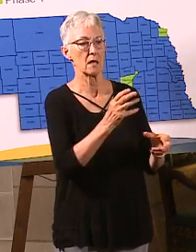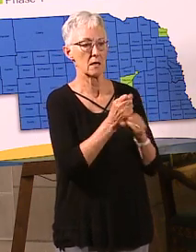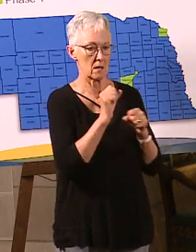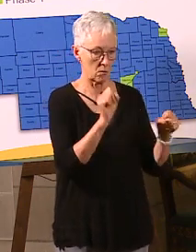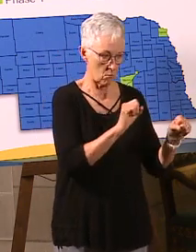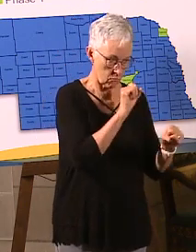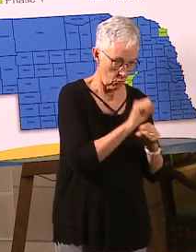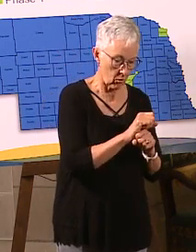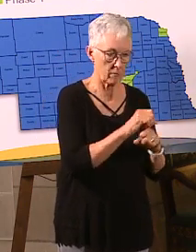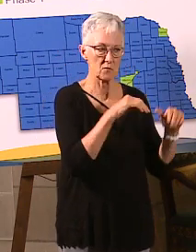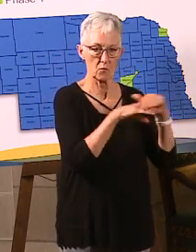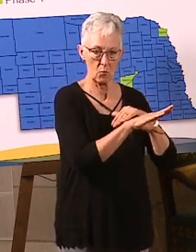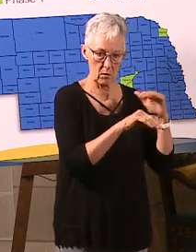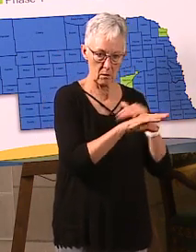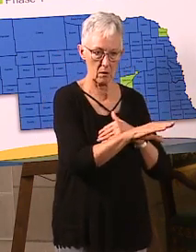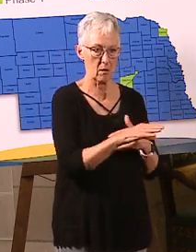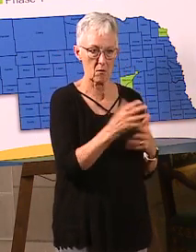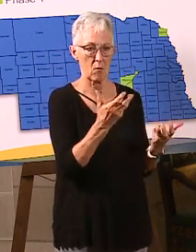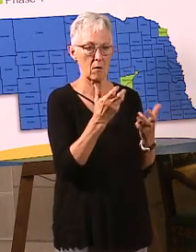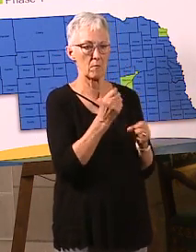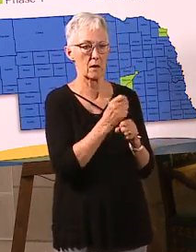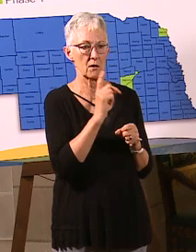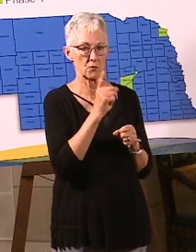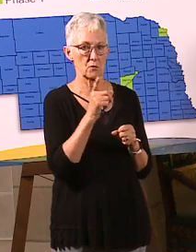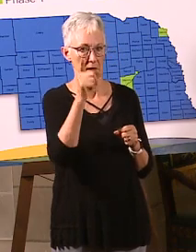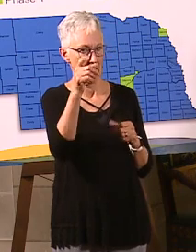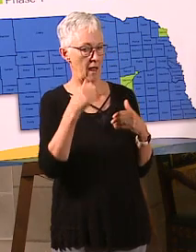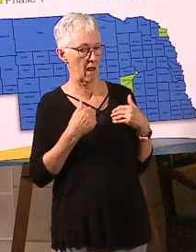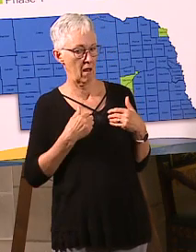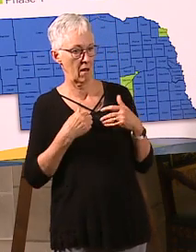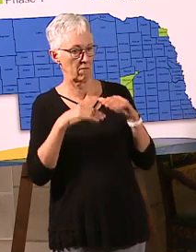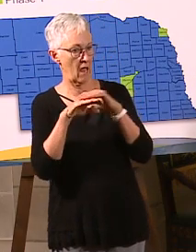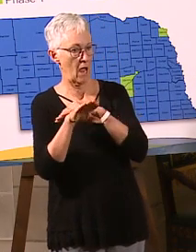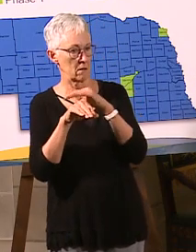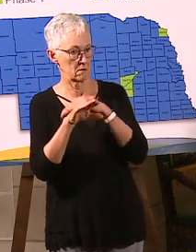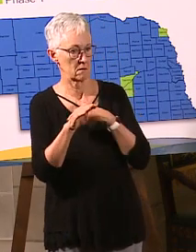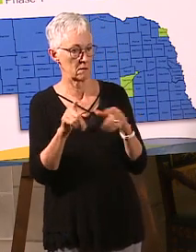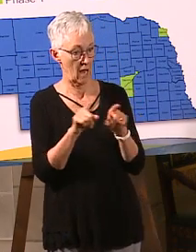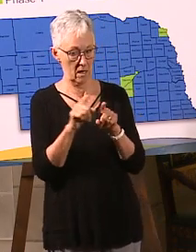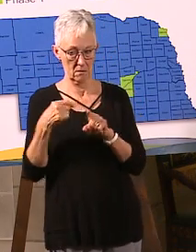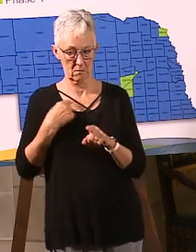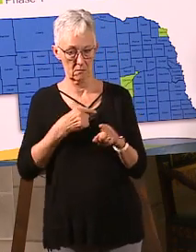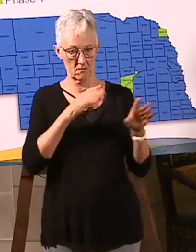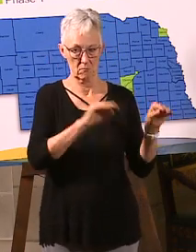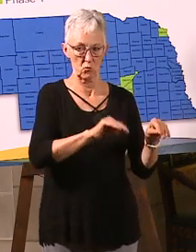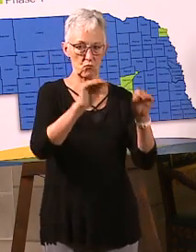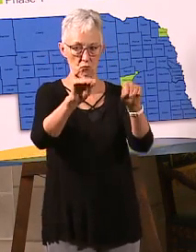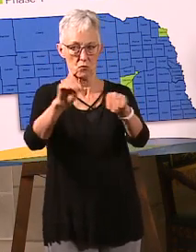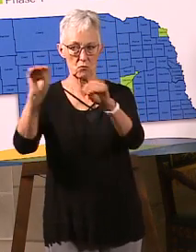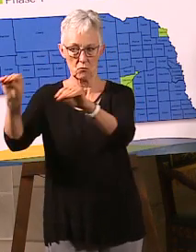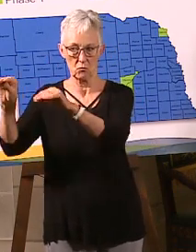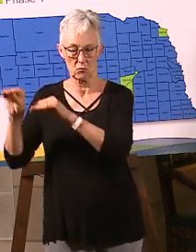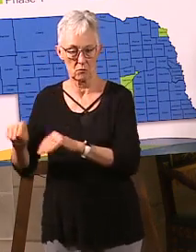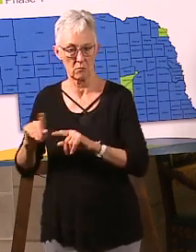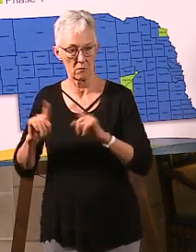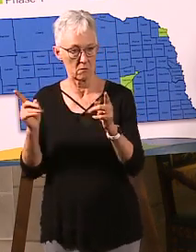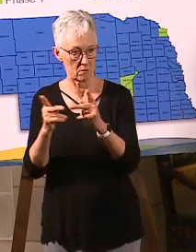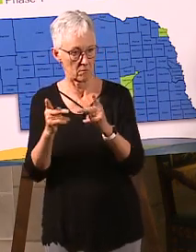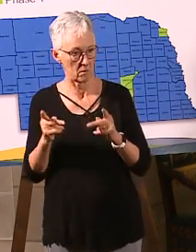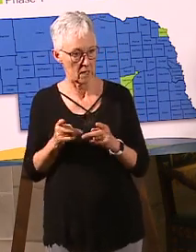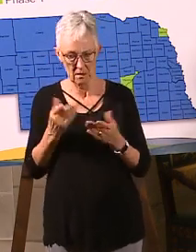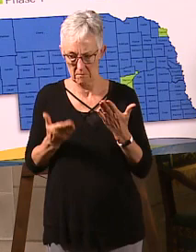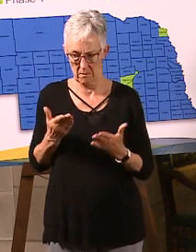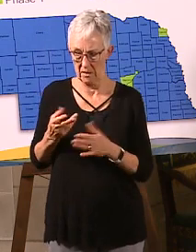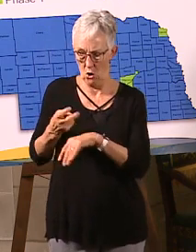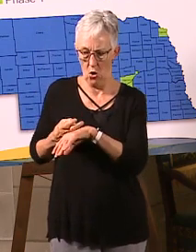get slots. We want to continue to make sure those folks have access to it. And then, again, as we move around the state and go to smaller communities, like we're in Clay Center, might be difficult to get to